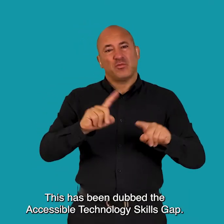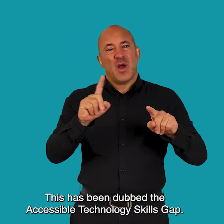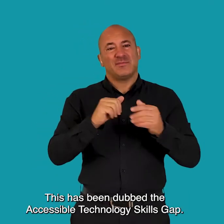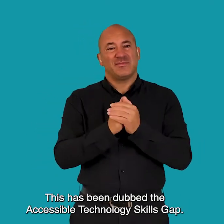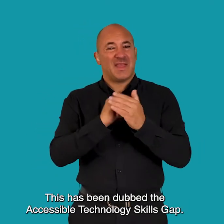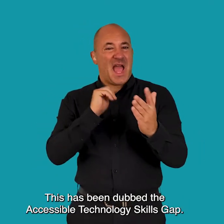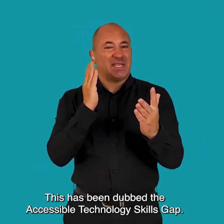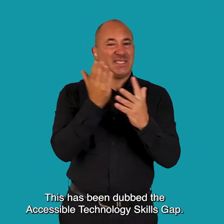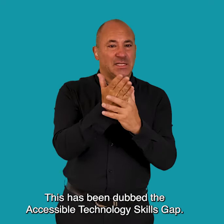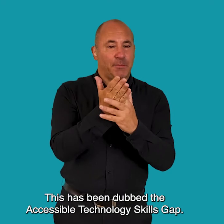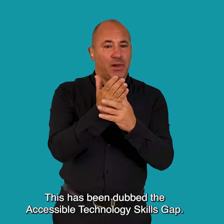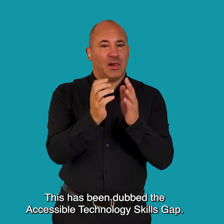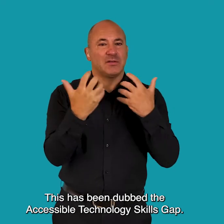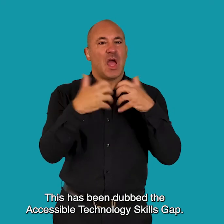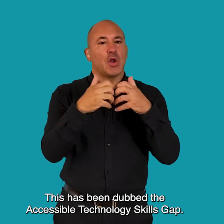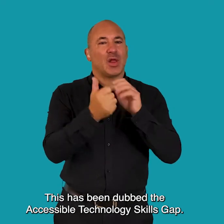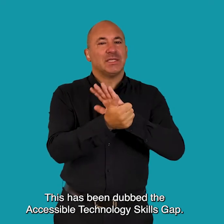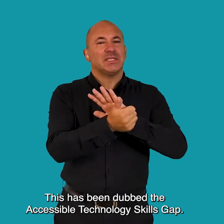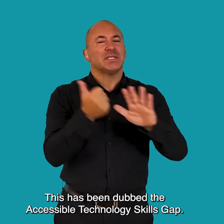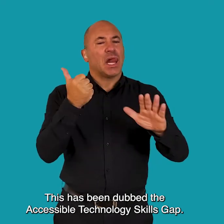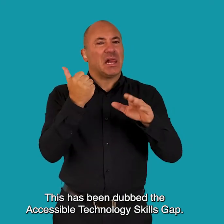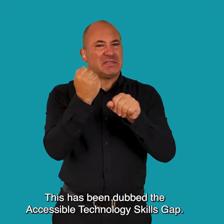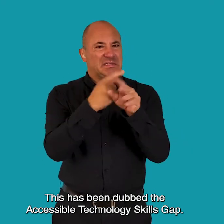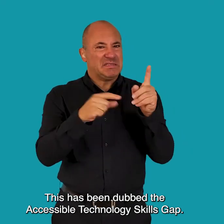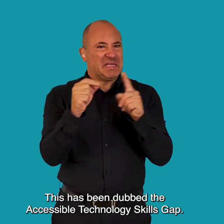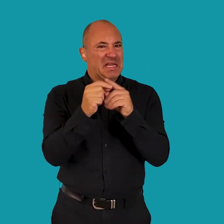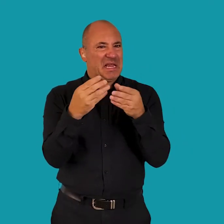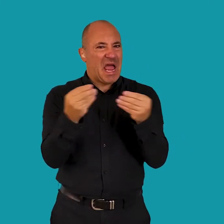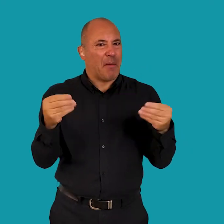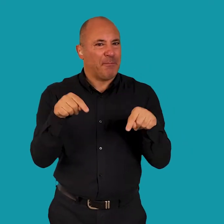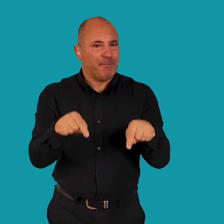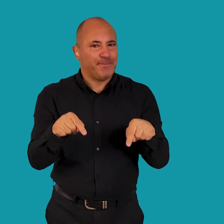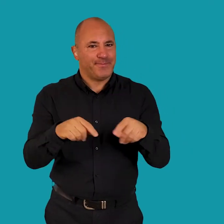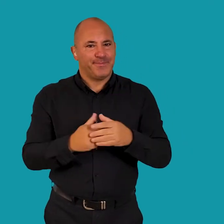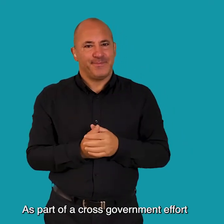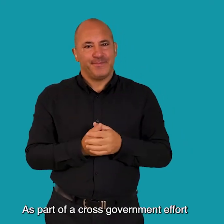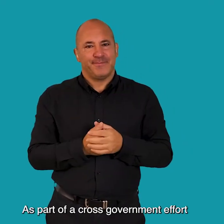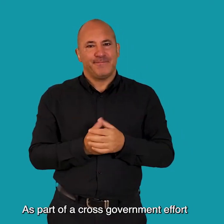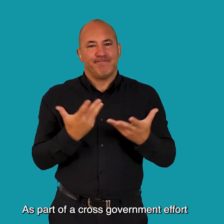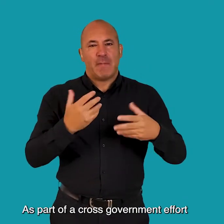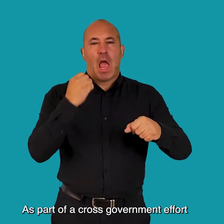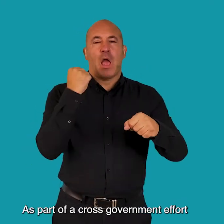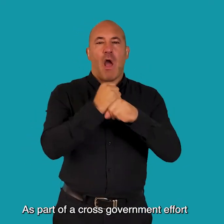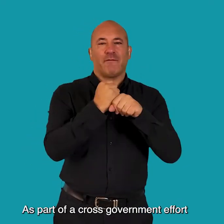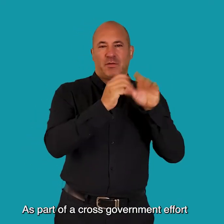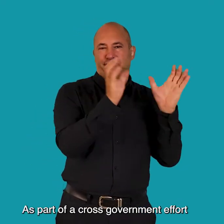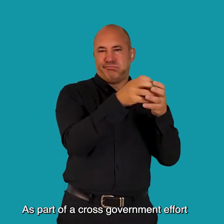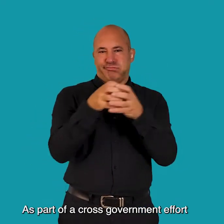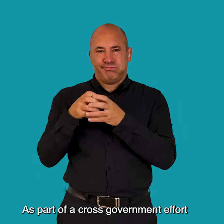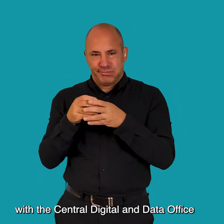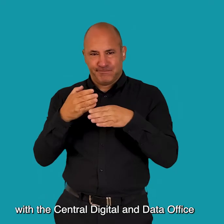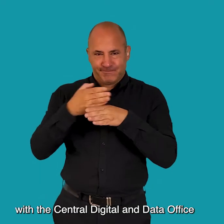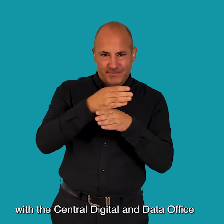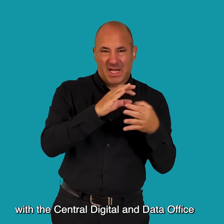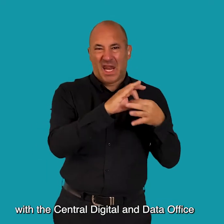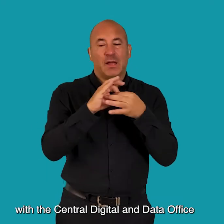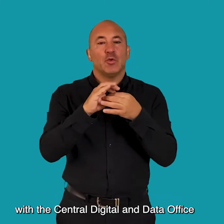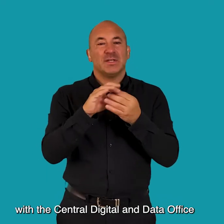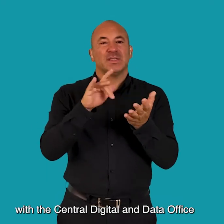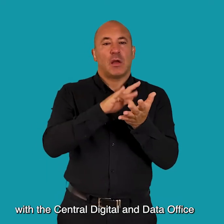has been dubbed the Accessible Technology Skills Gap. As part of a cross-government effort with the Central Digital and